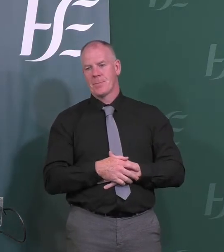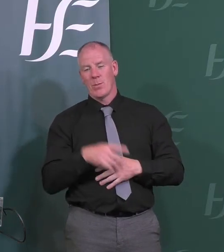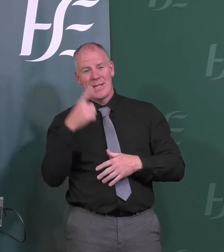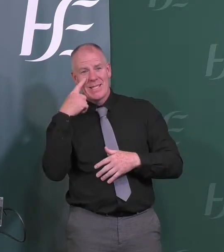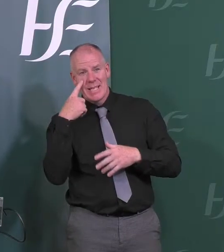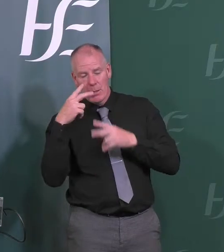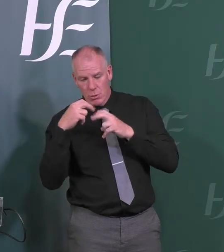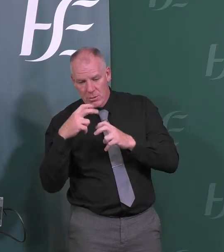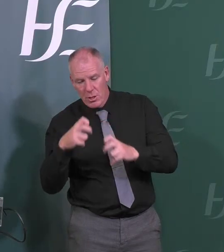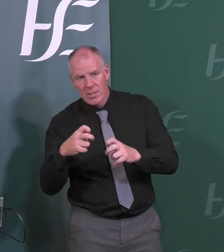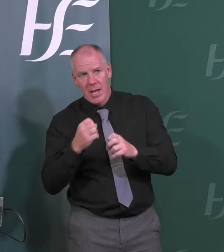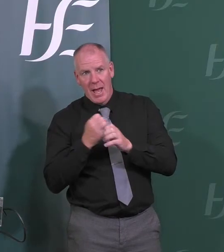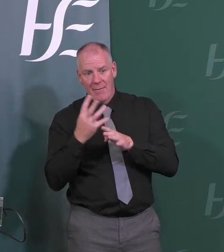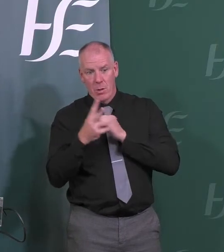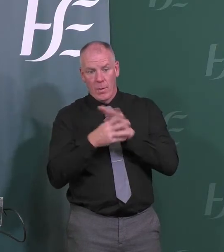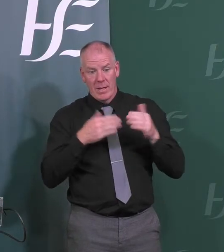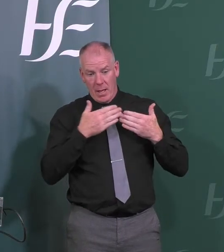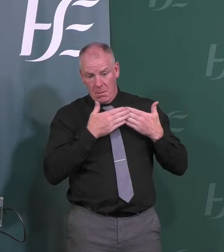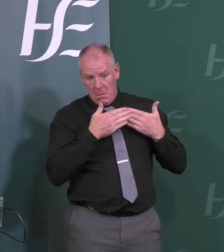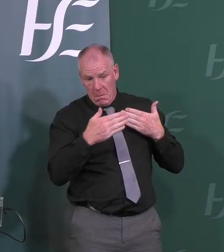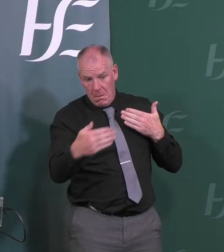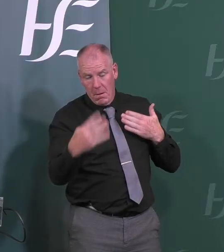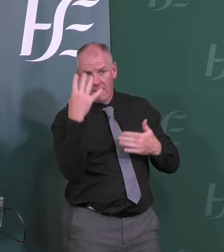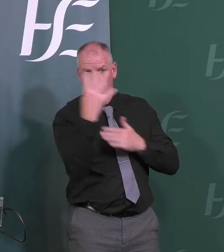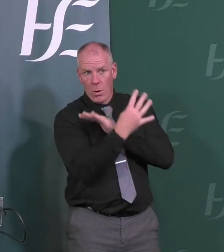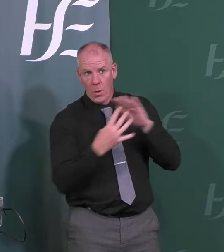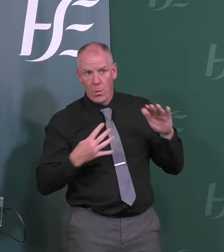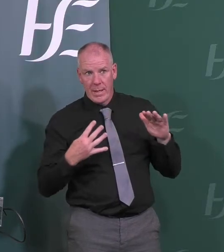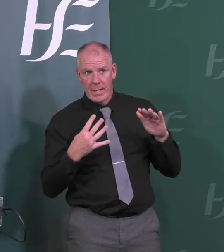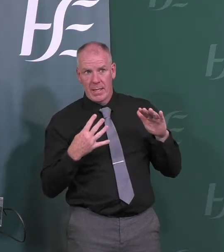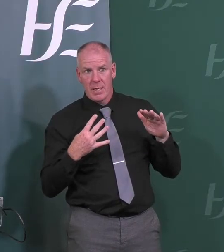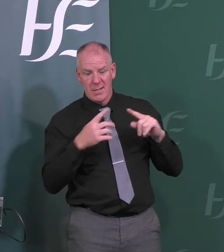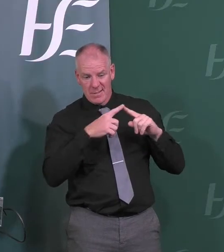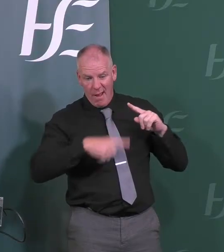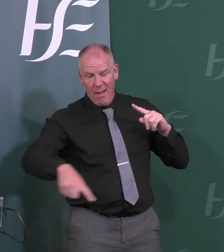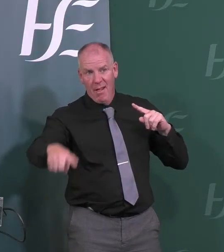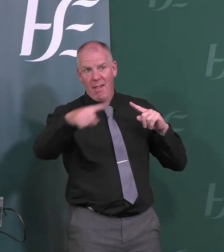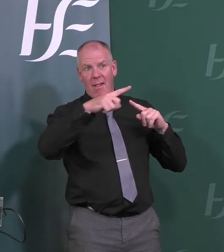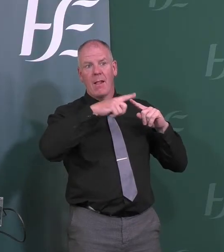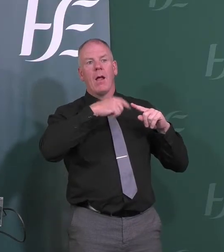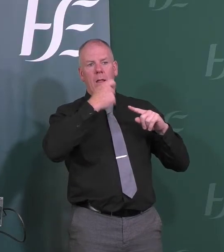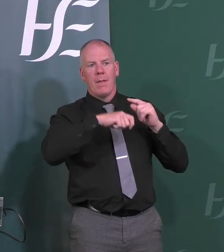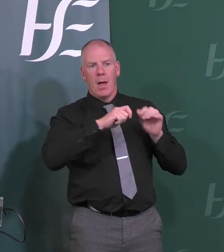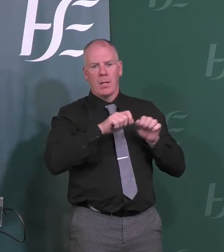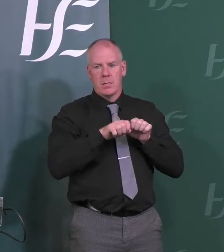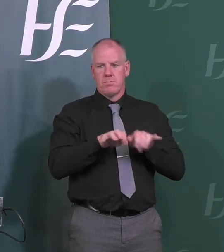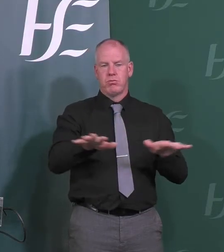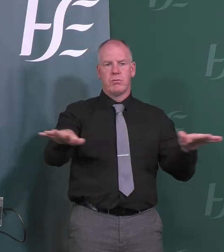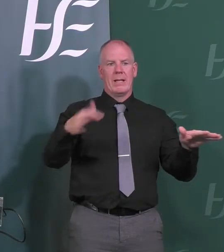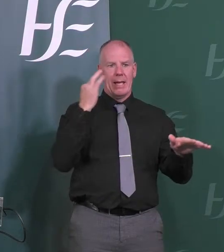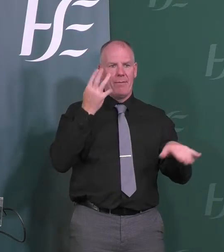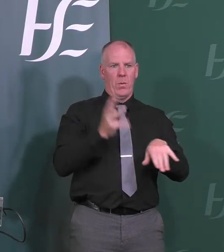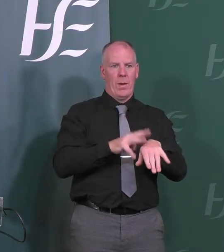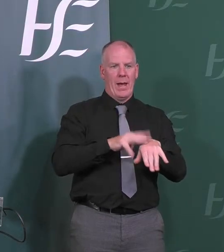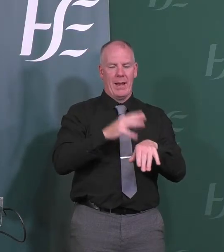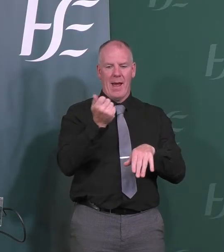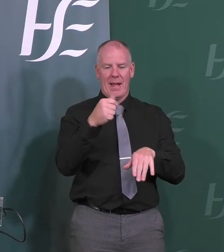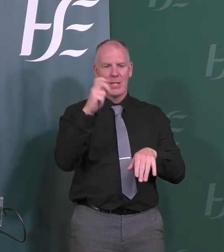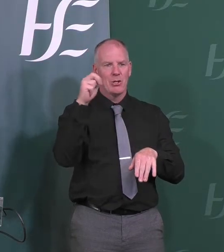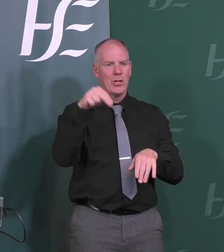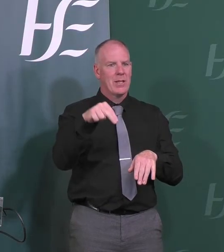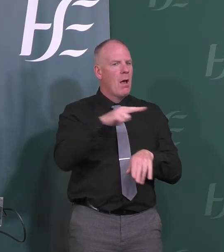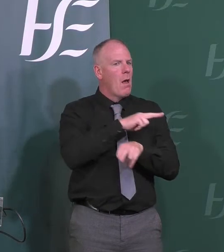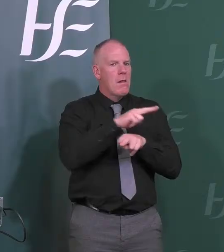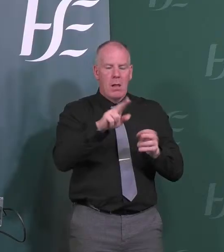week on week and at the end of the 4-week cycle, and expect to roll that into further sites if all goes well. These are not